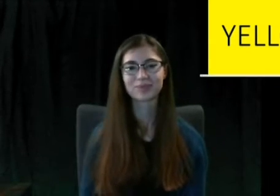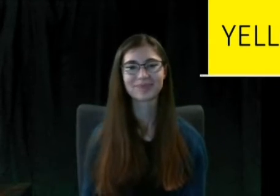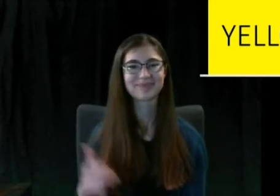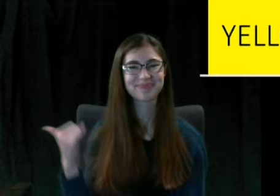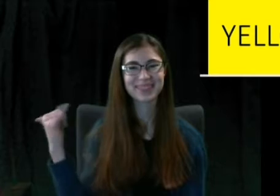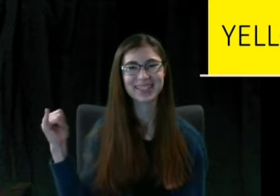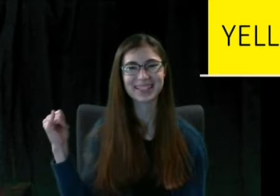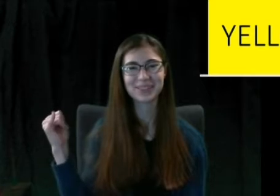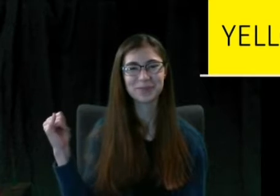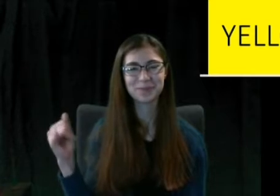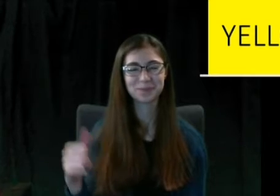Yellow.